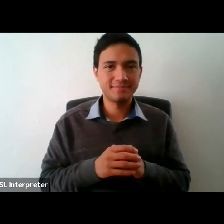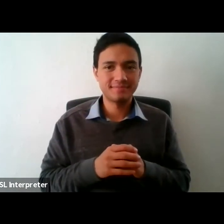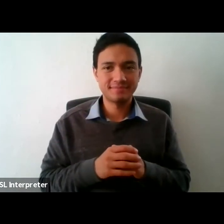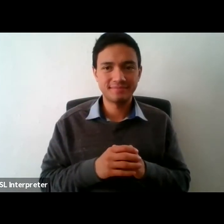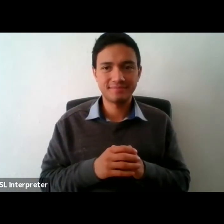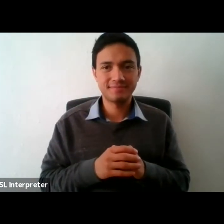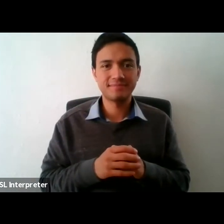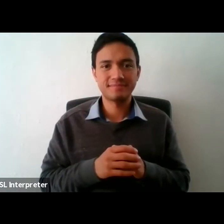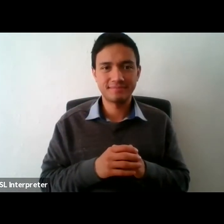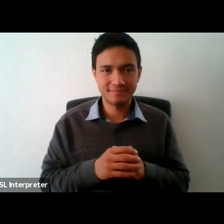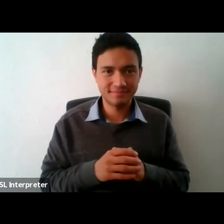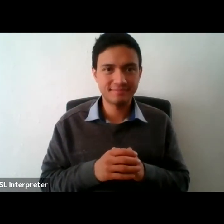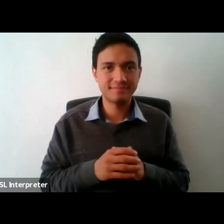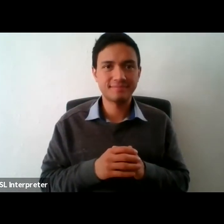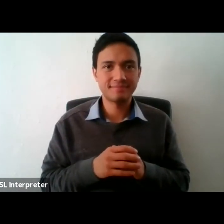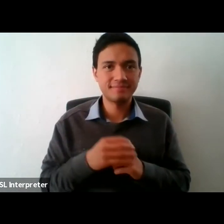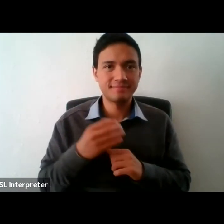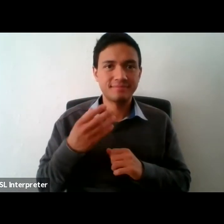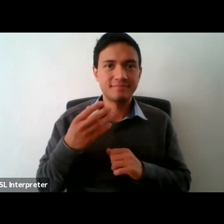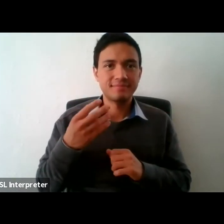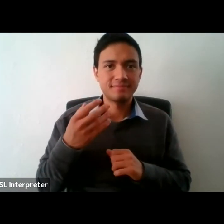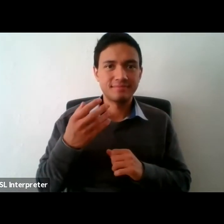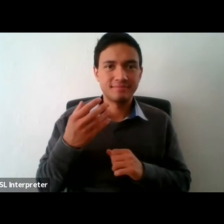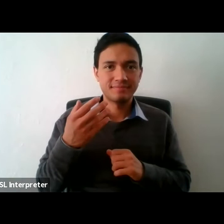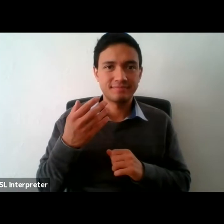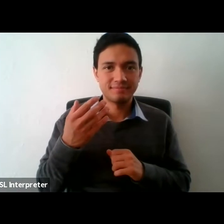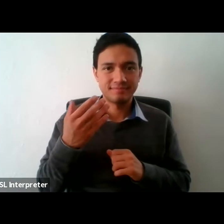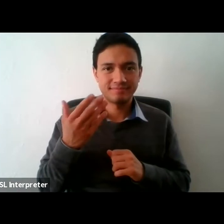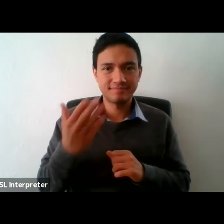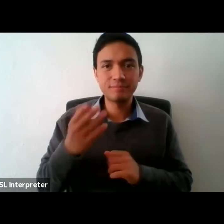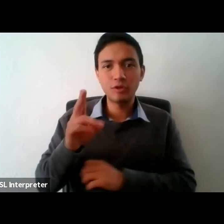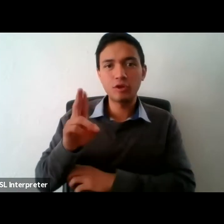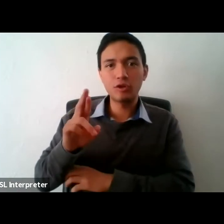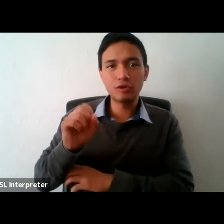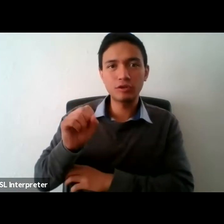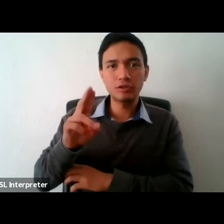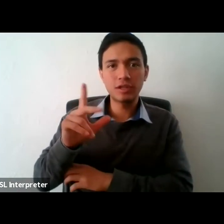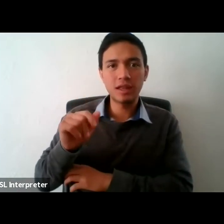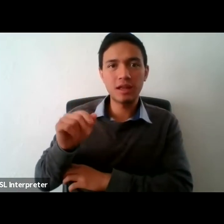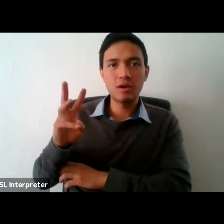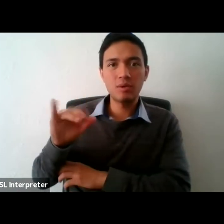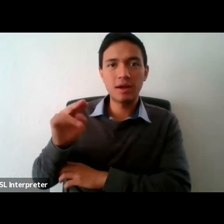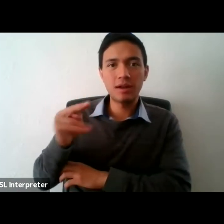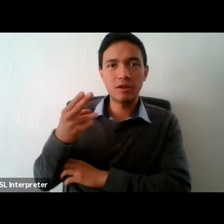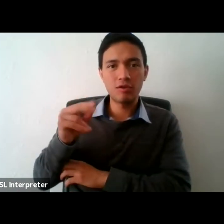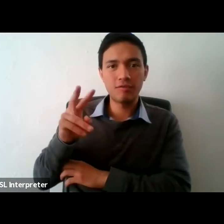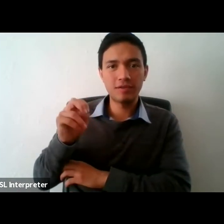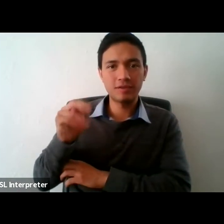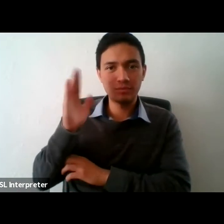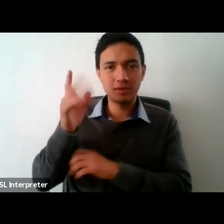Union representative to the United Nations. Ursula, over to you.